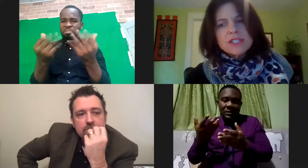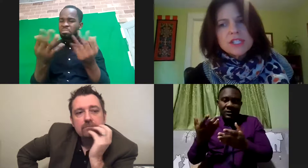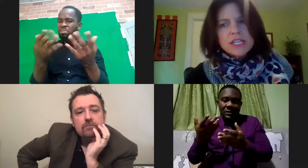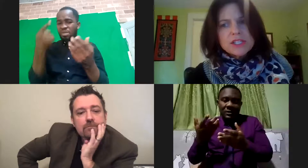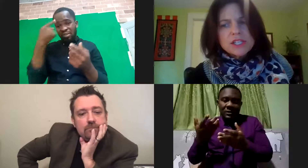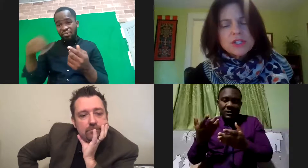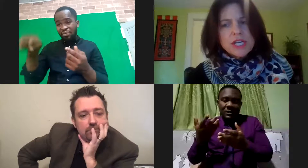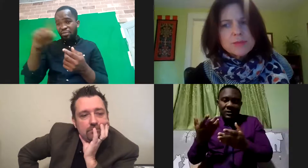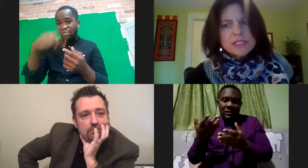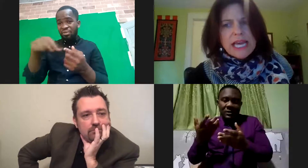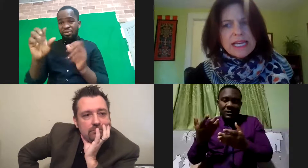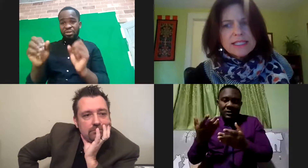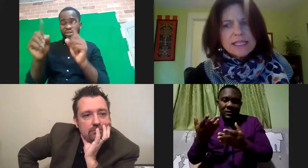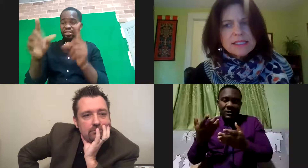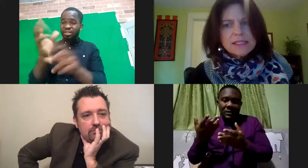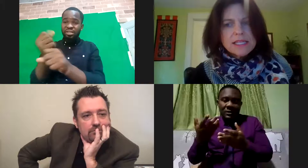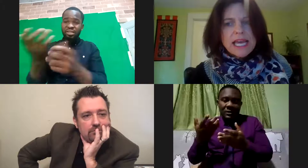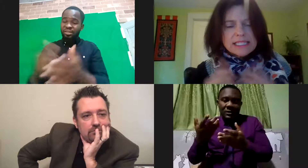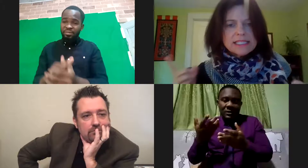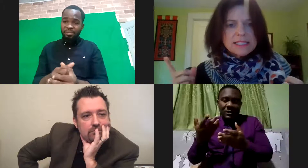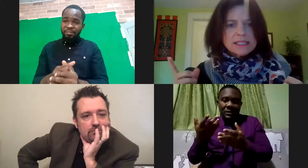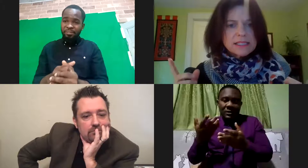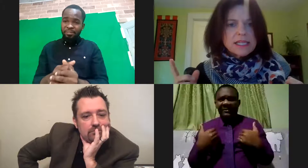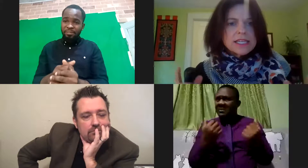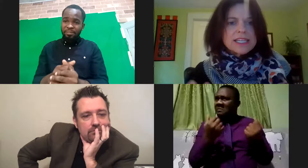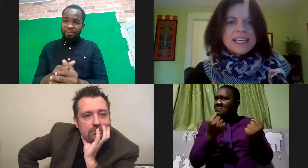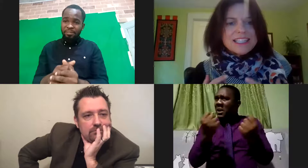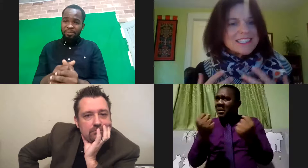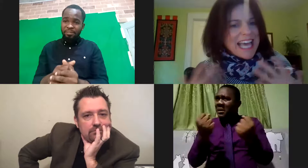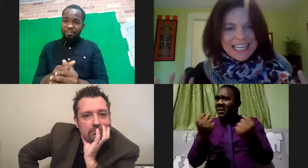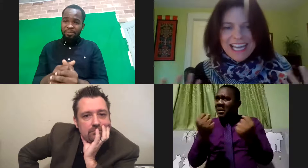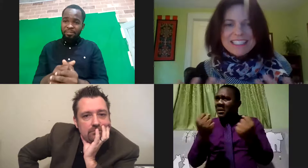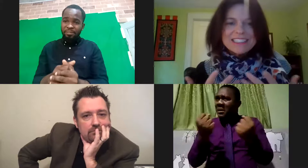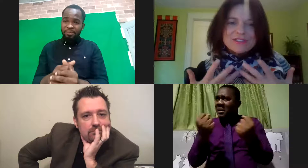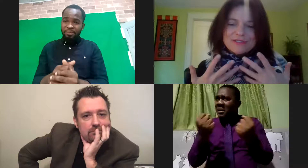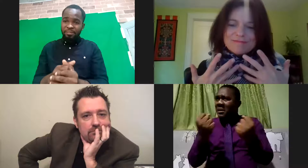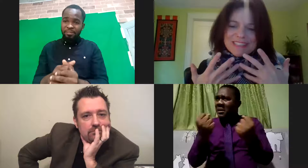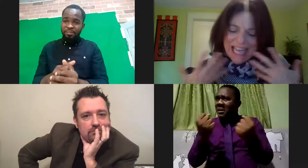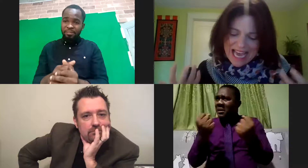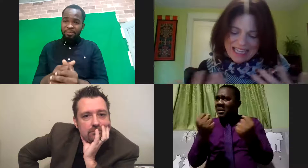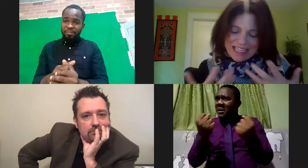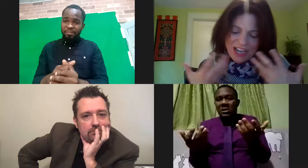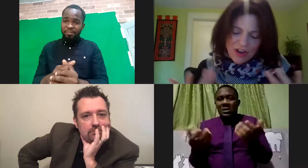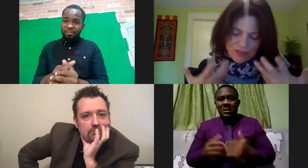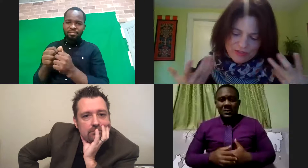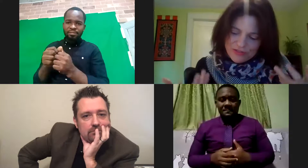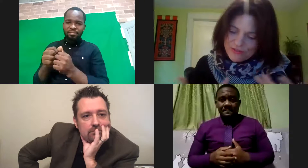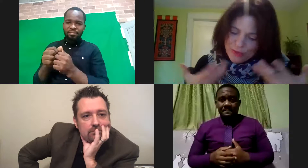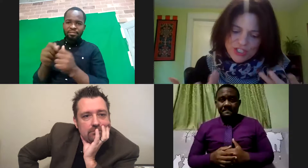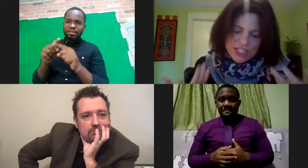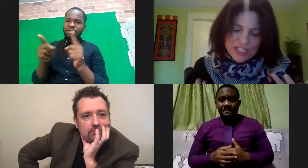kind of education that they're able to access at a distance. That kind of lack